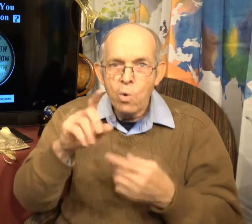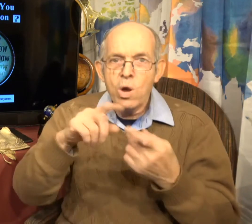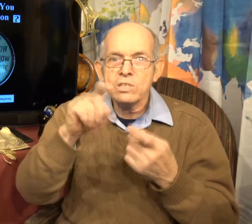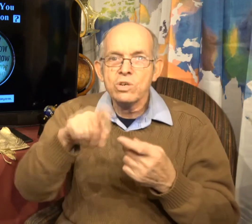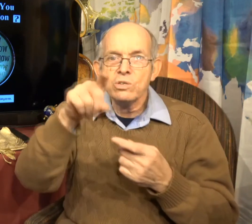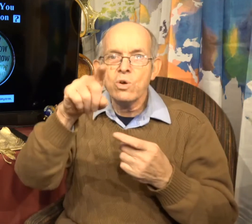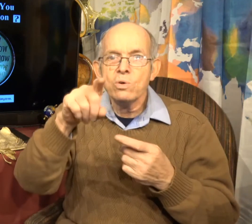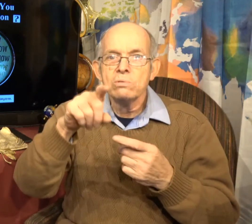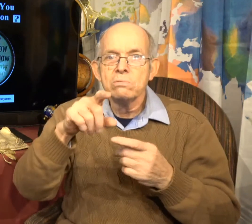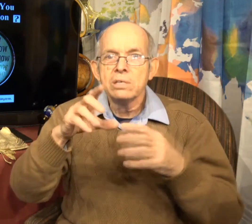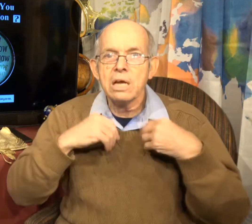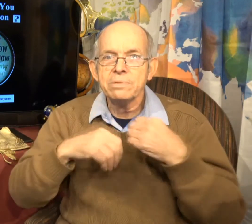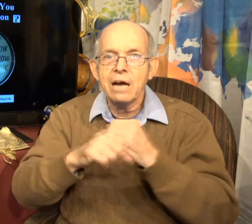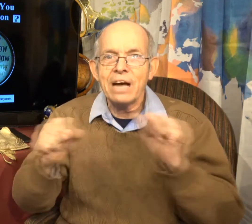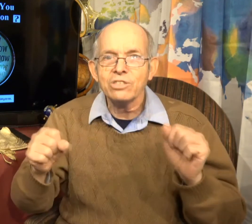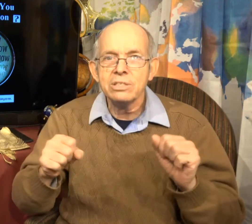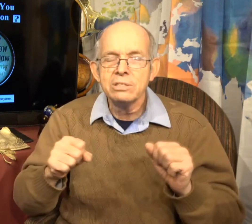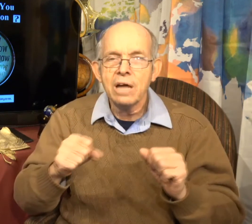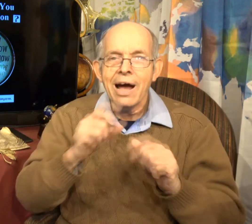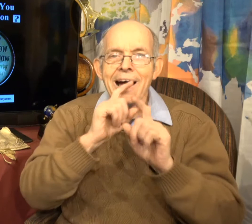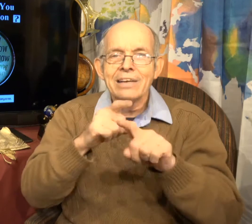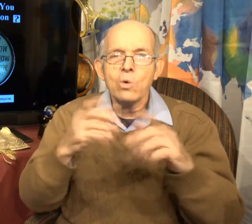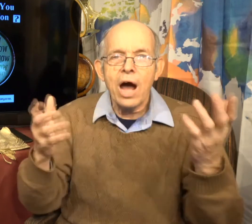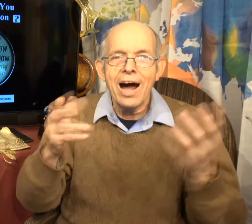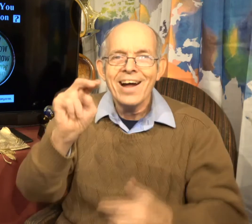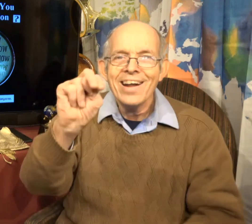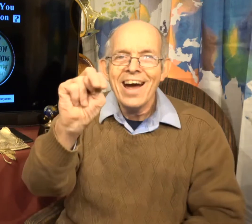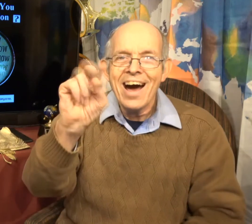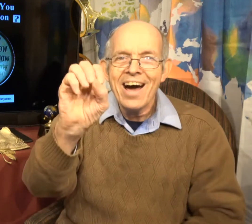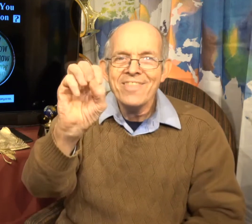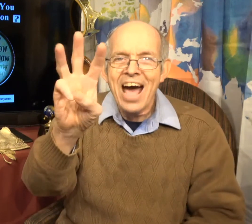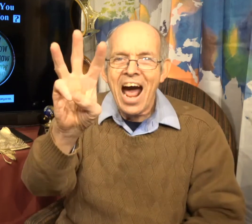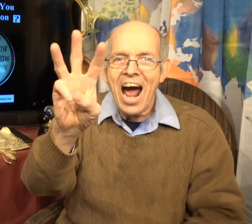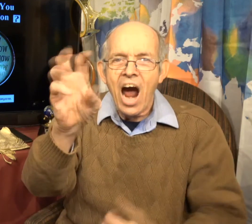Where should you accept salvation? That's right. Now.